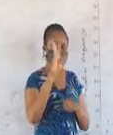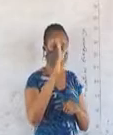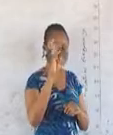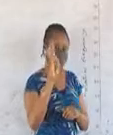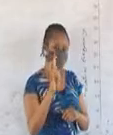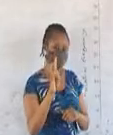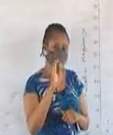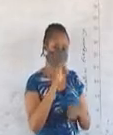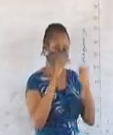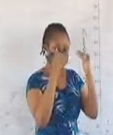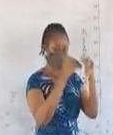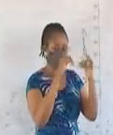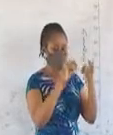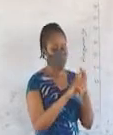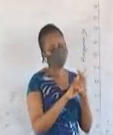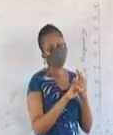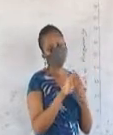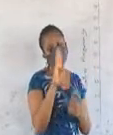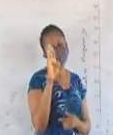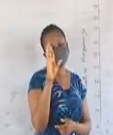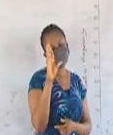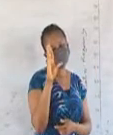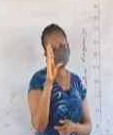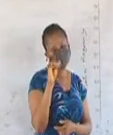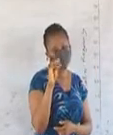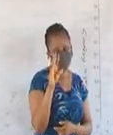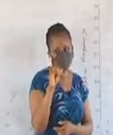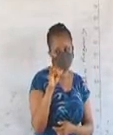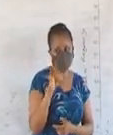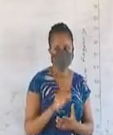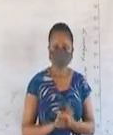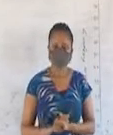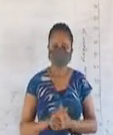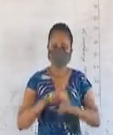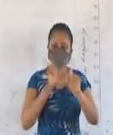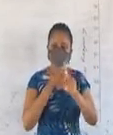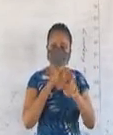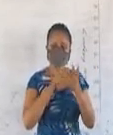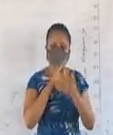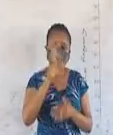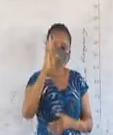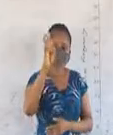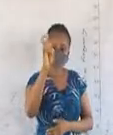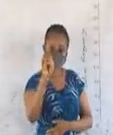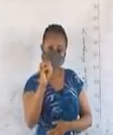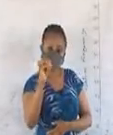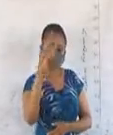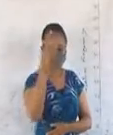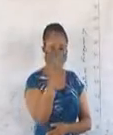is 60, the cumulative 60.5, the cumulative frequency is 78 there. I hope you can see that.